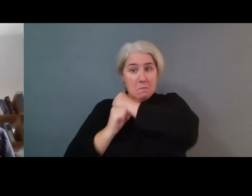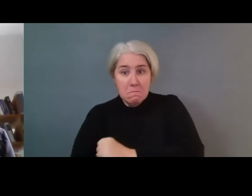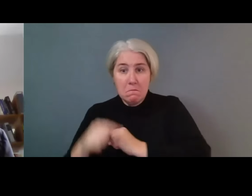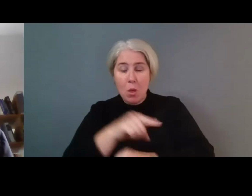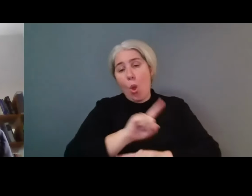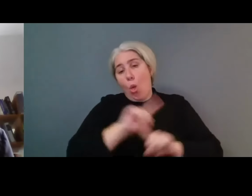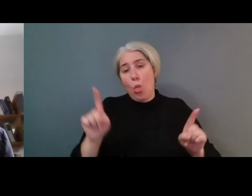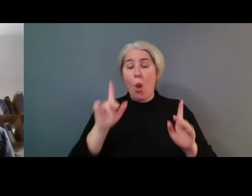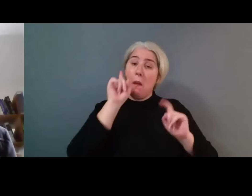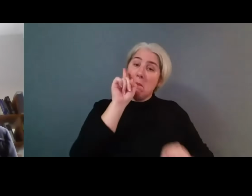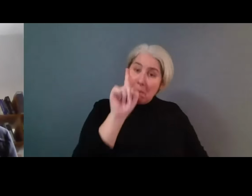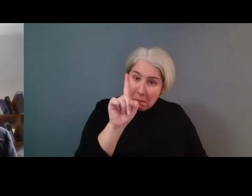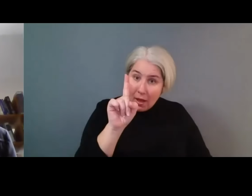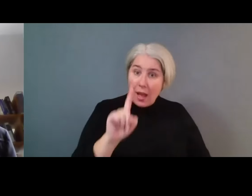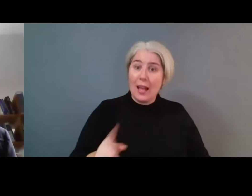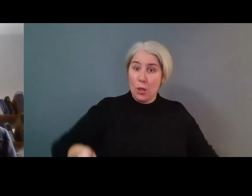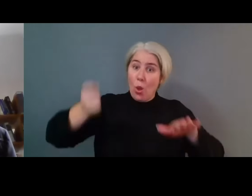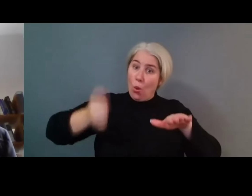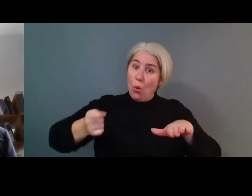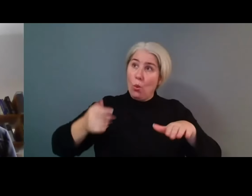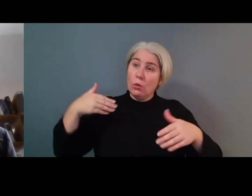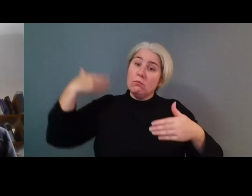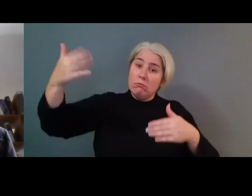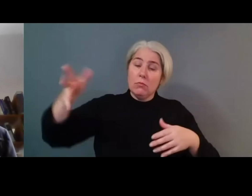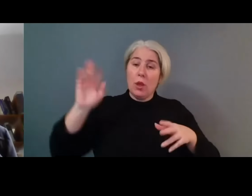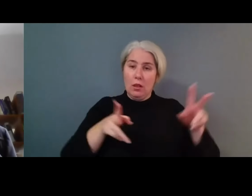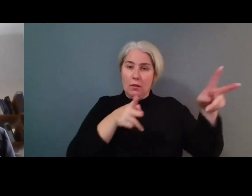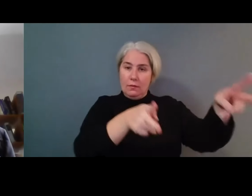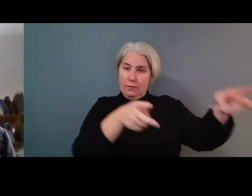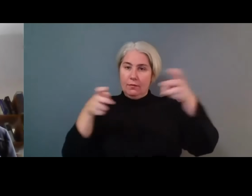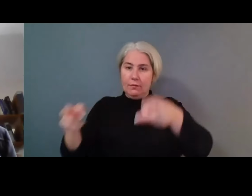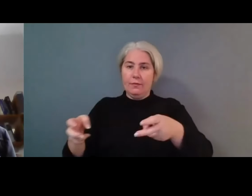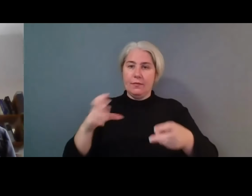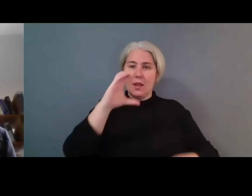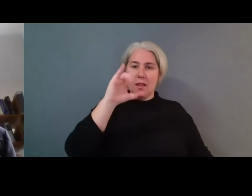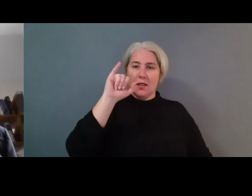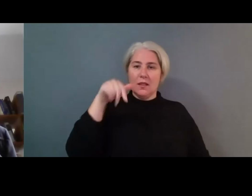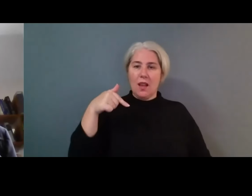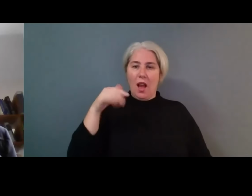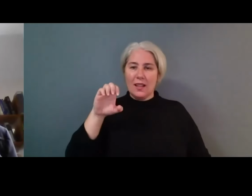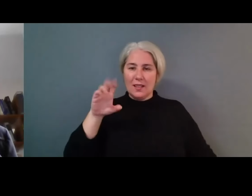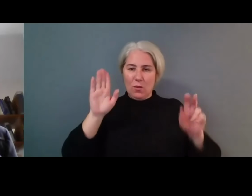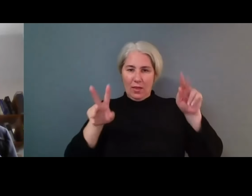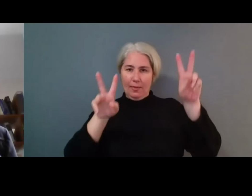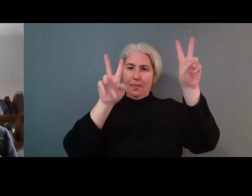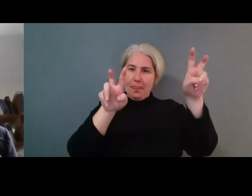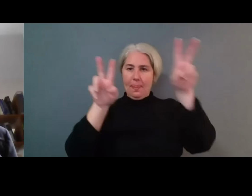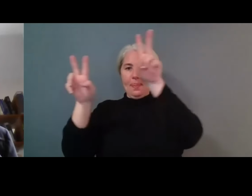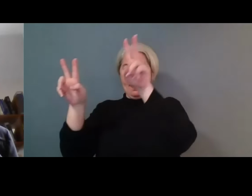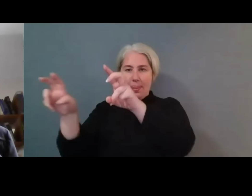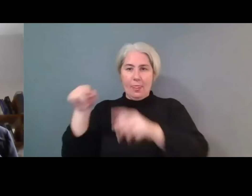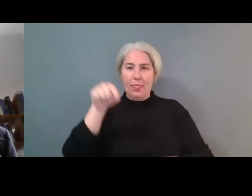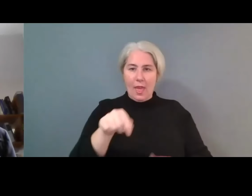already cited these general comments when they applied a certain article of the convention to